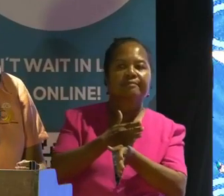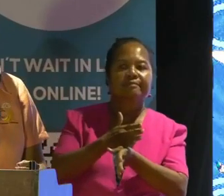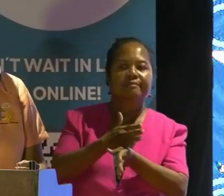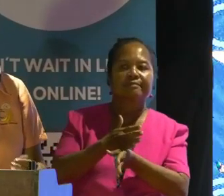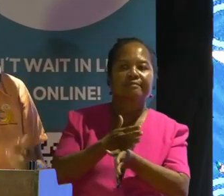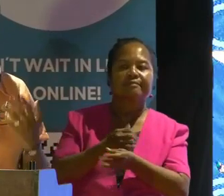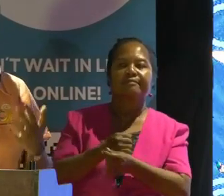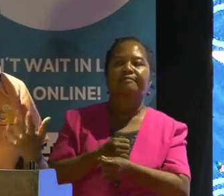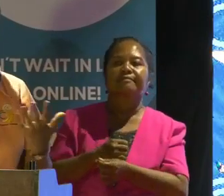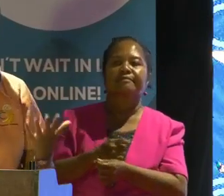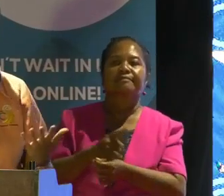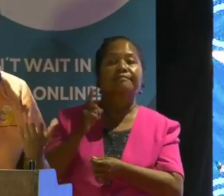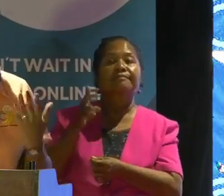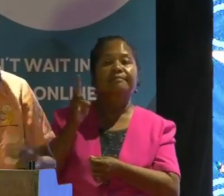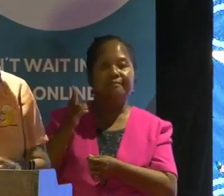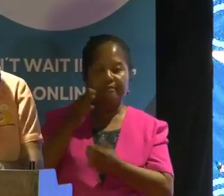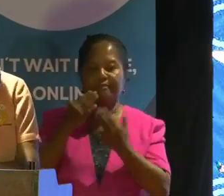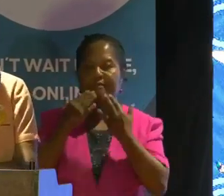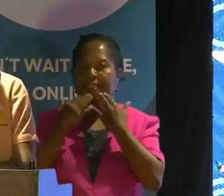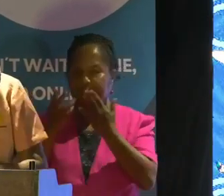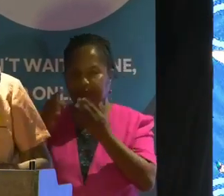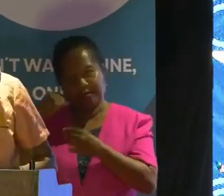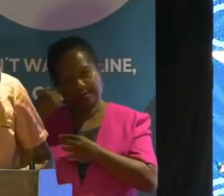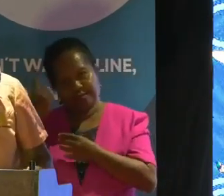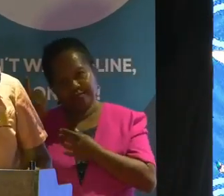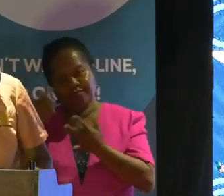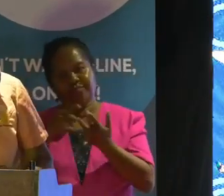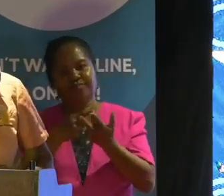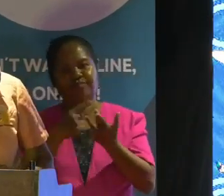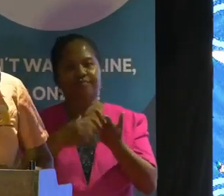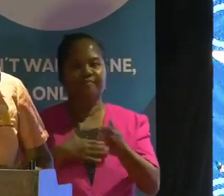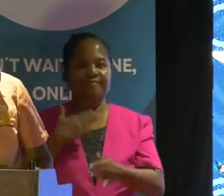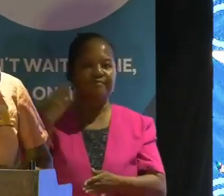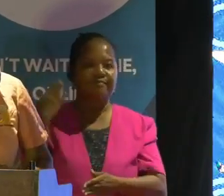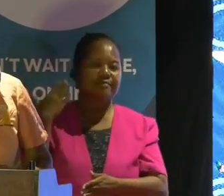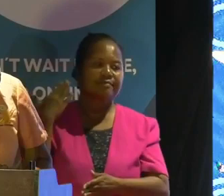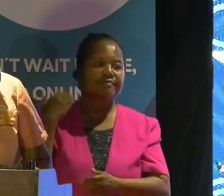go through them. So once again, thank you. Tomorrow is another day.